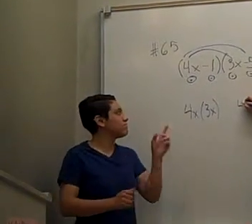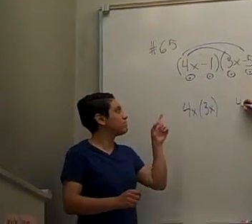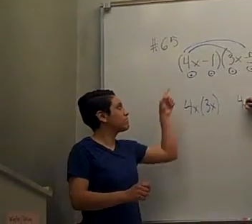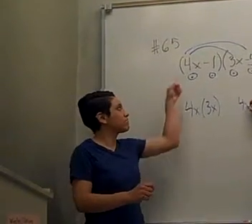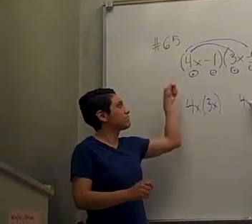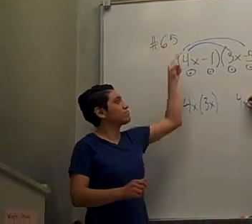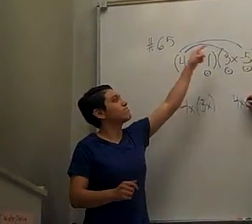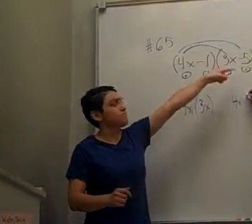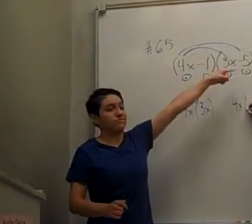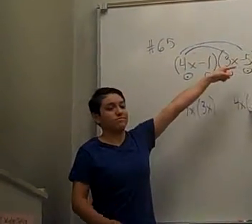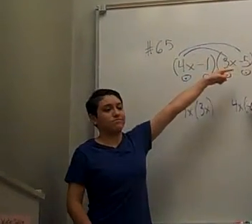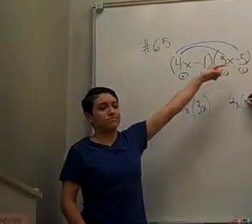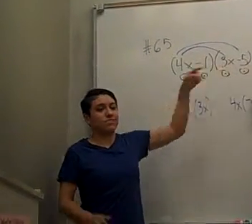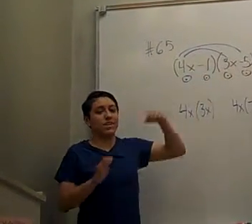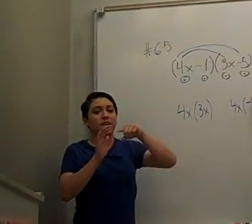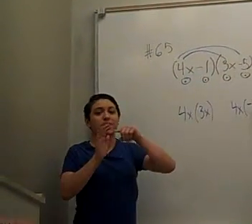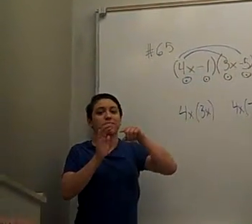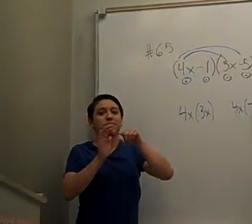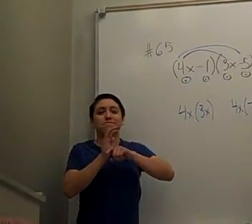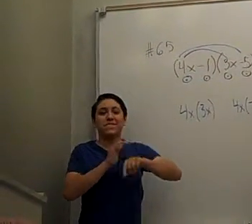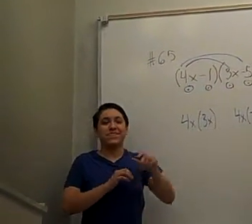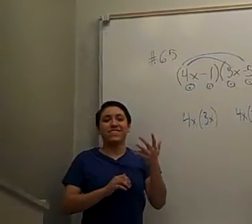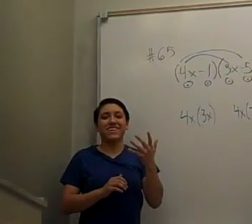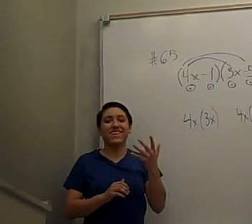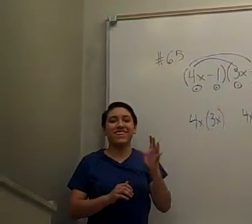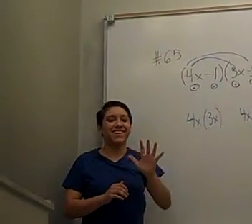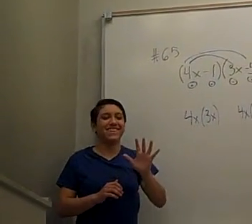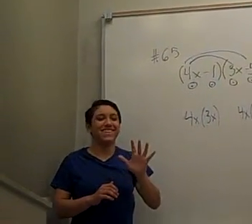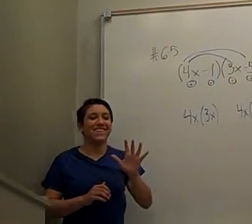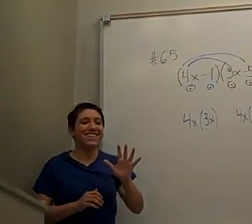that's 4x times negative 5.